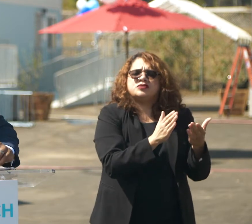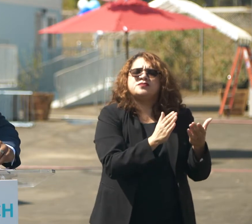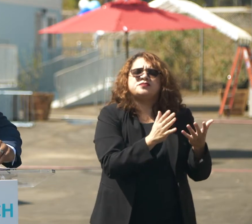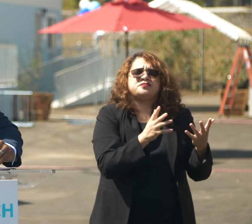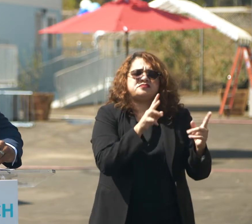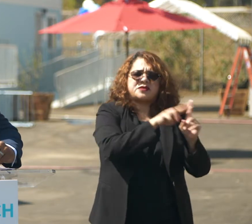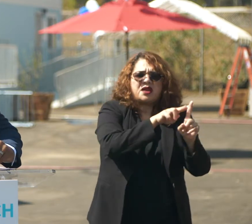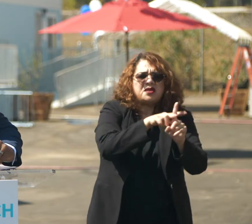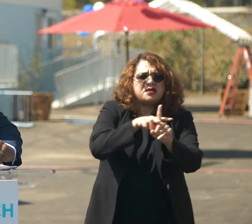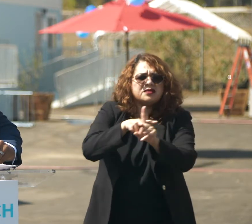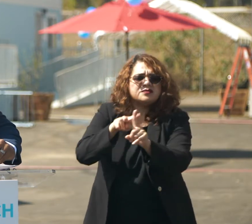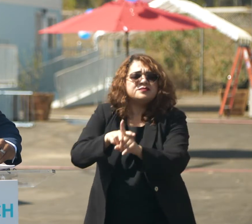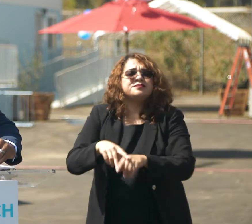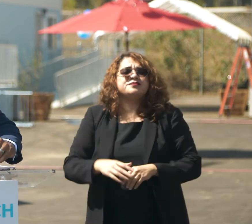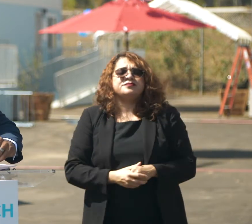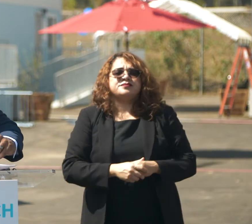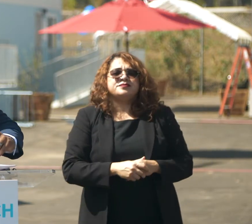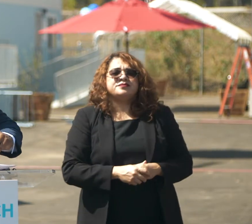to say that